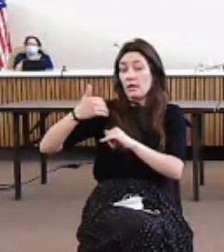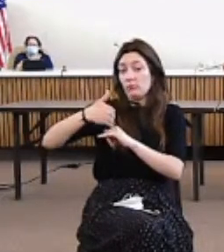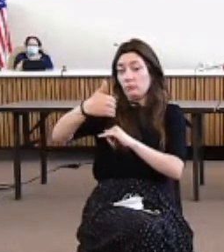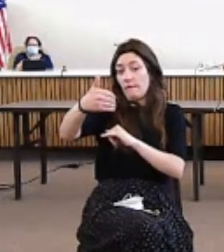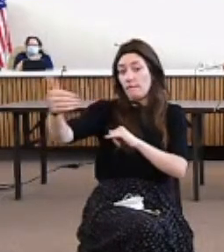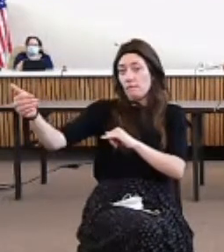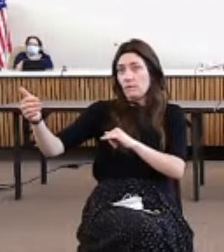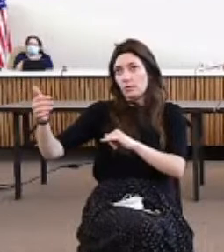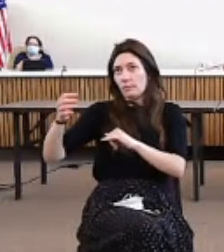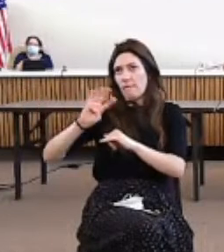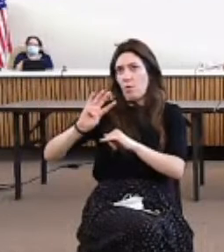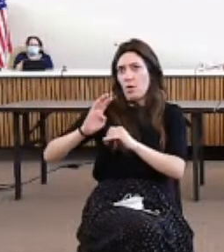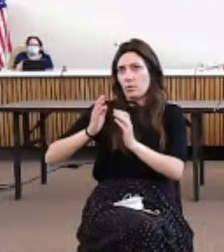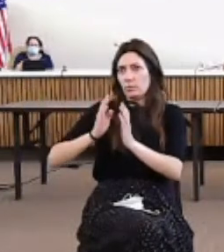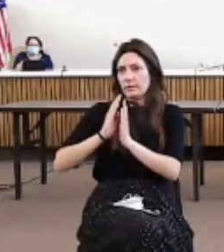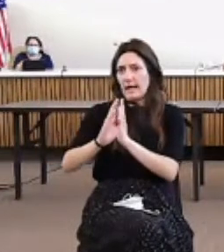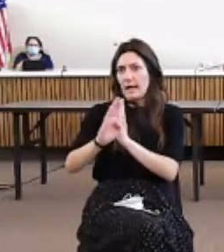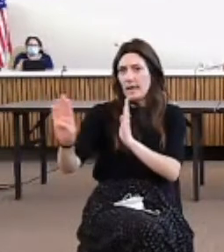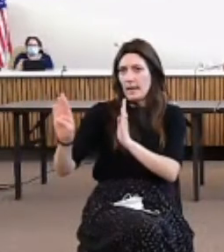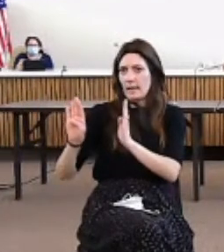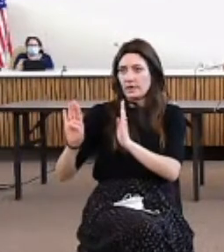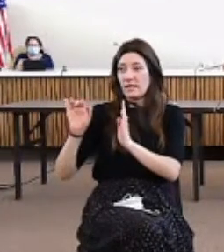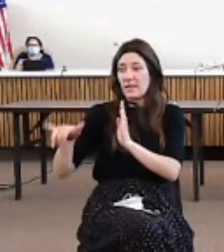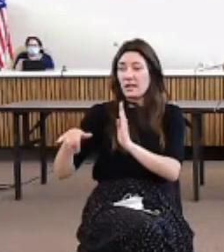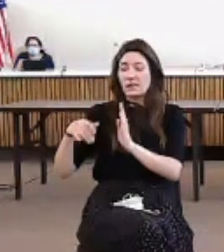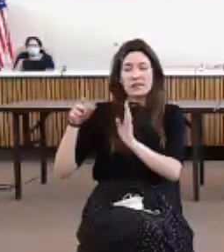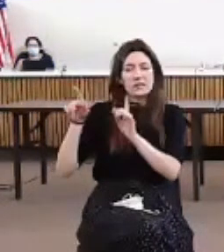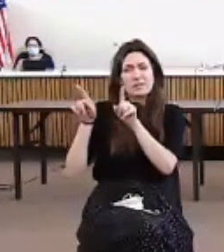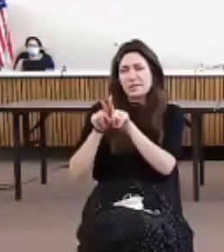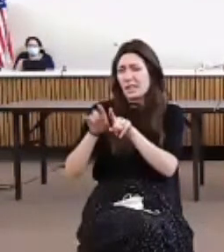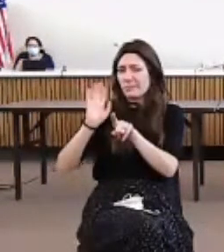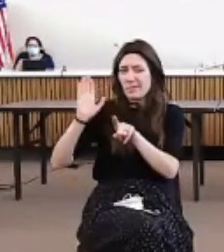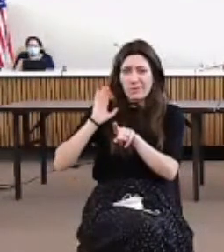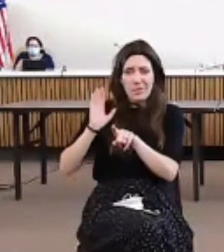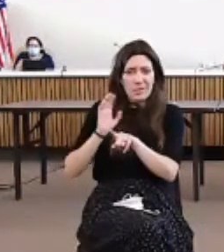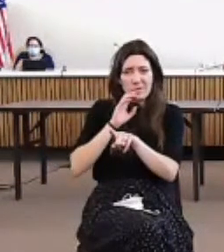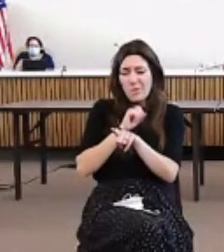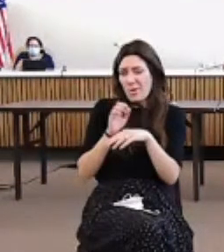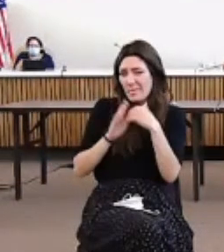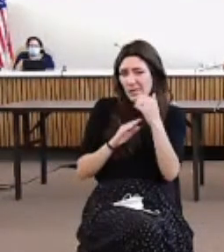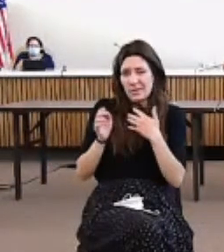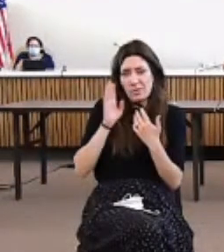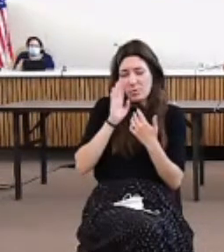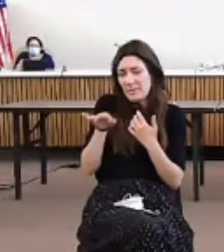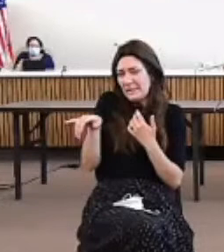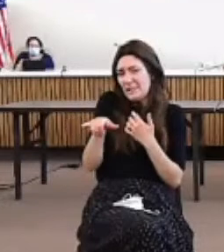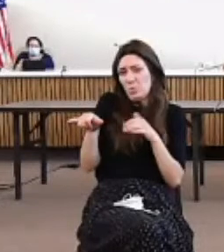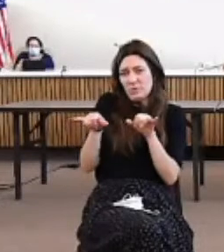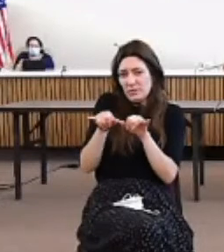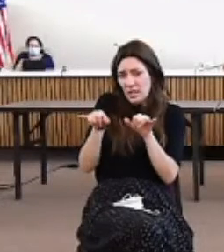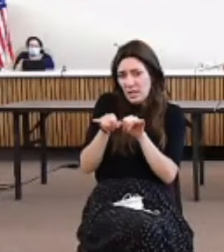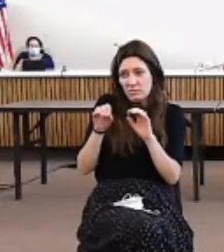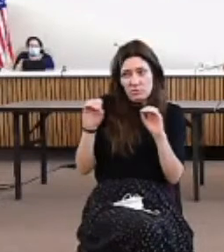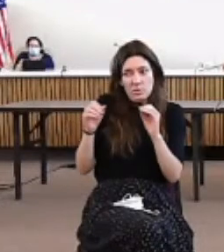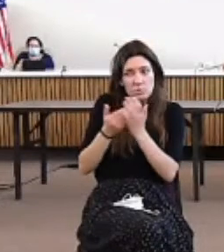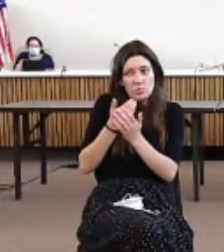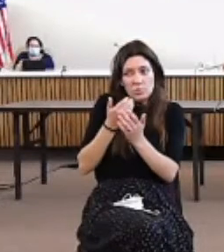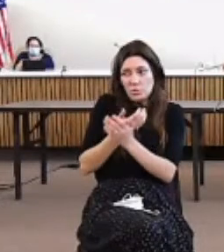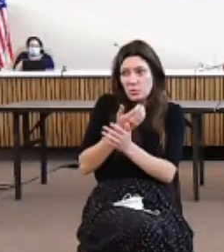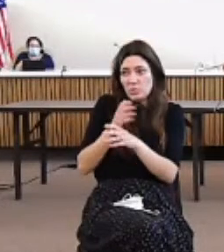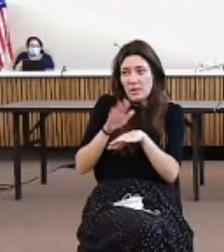will, of the new building is the same as it was with the existing facility. So there's nothing changing there.